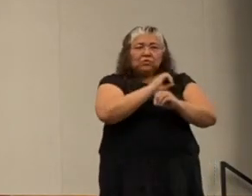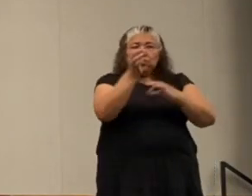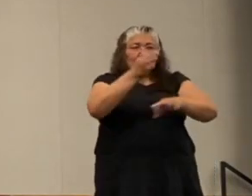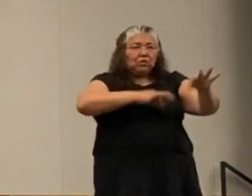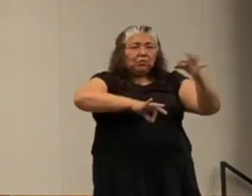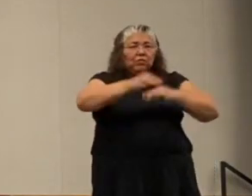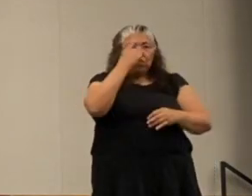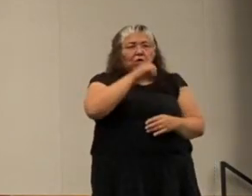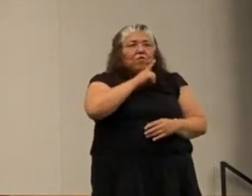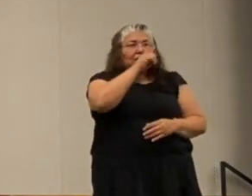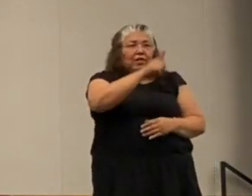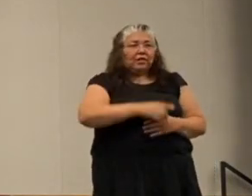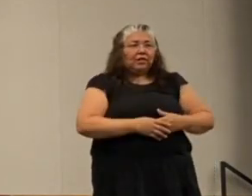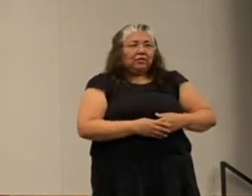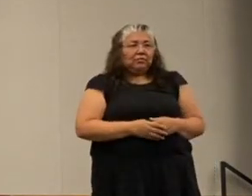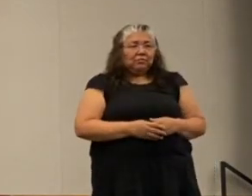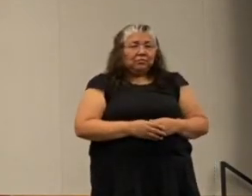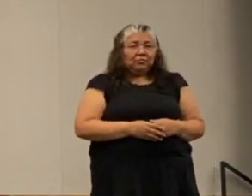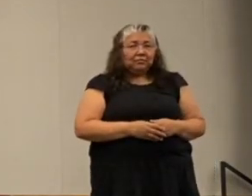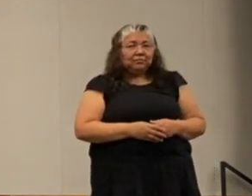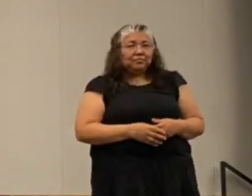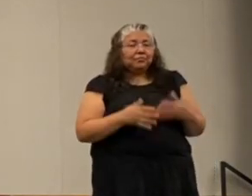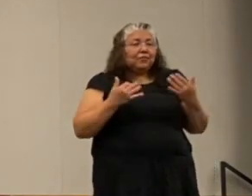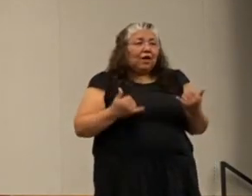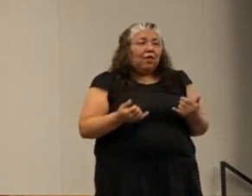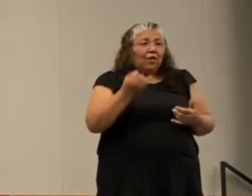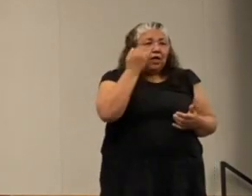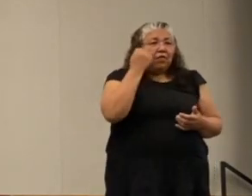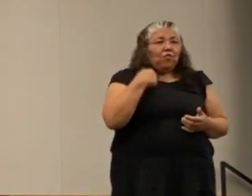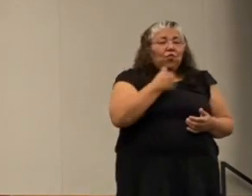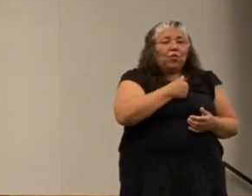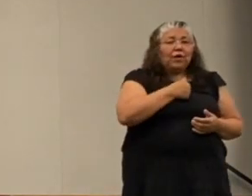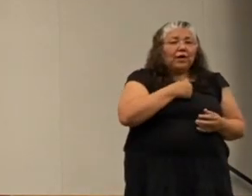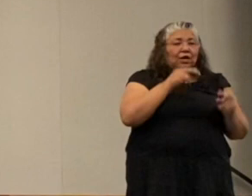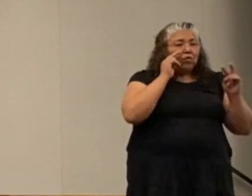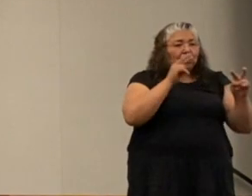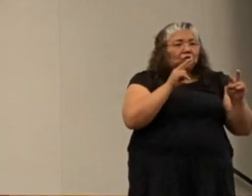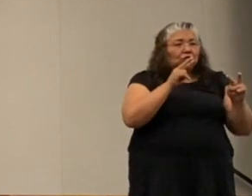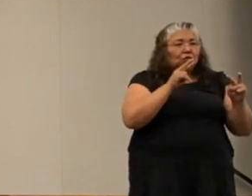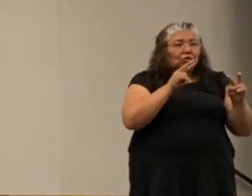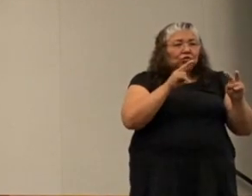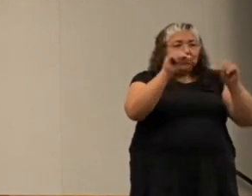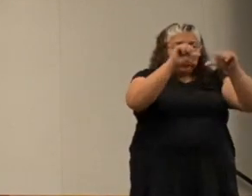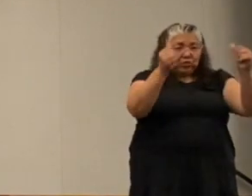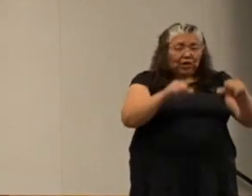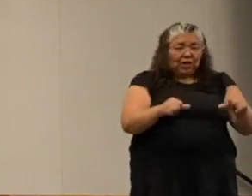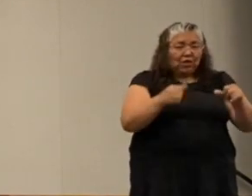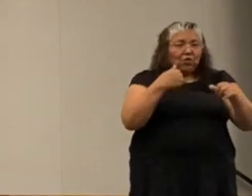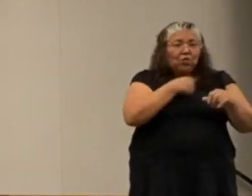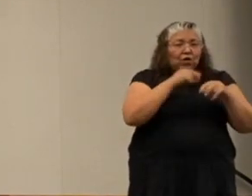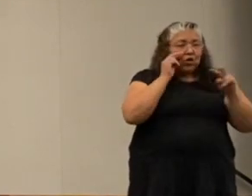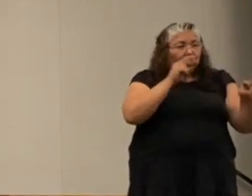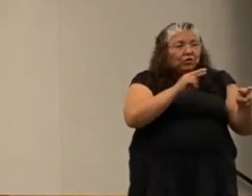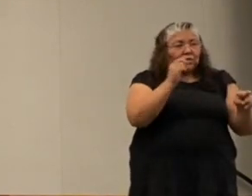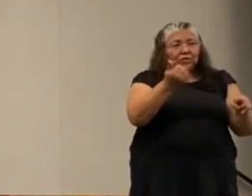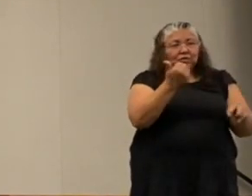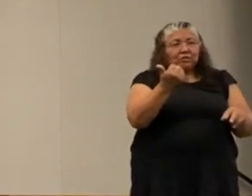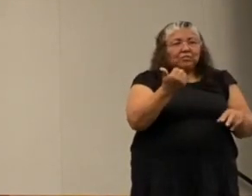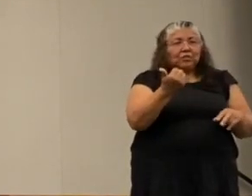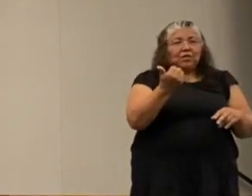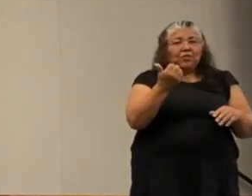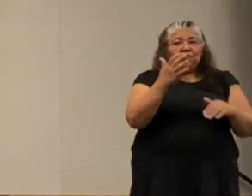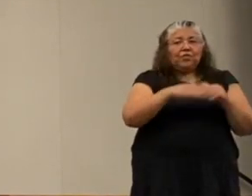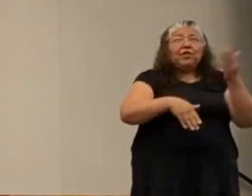substitute for reality. So if we look to an idol, we are looking to something other than